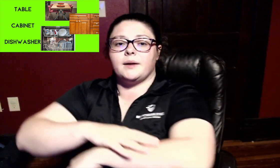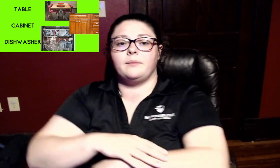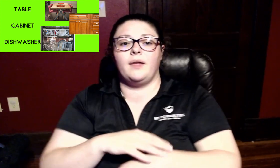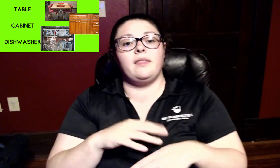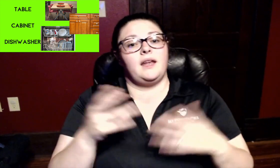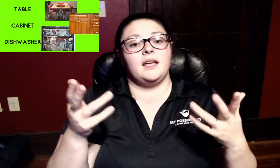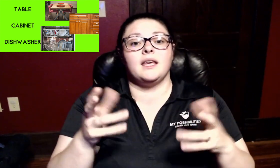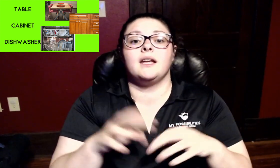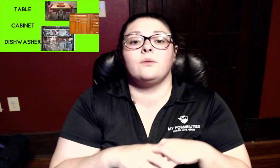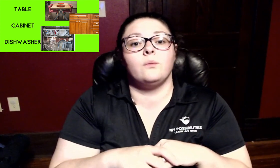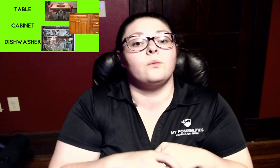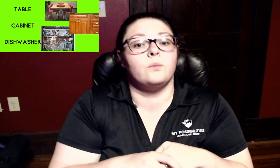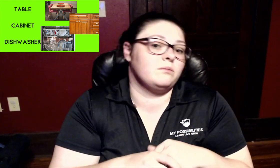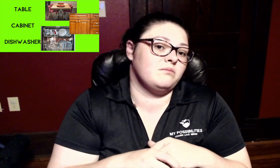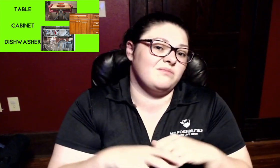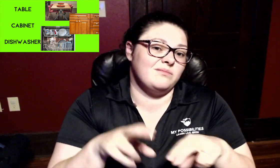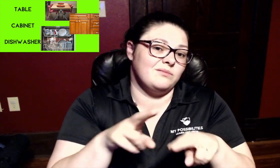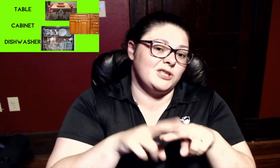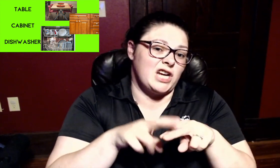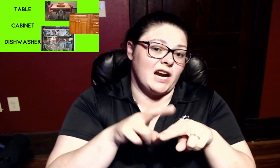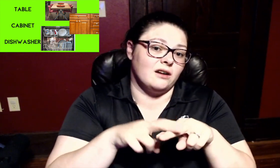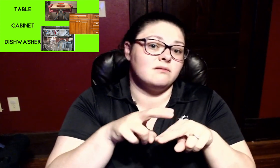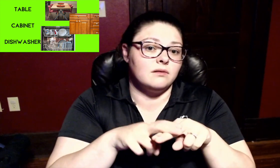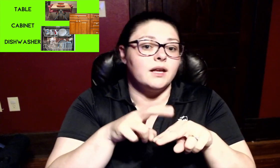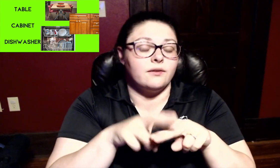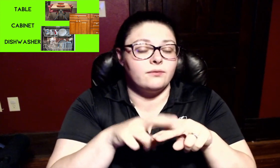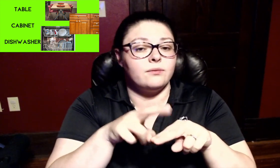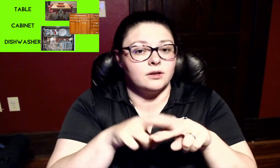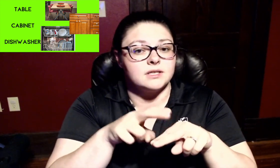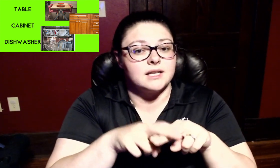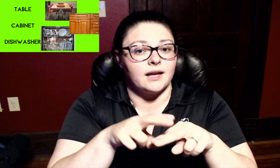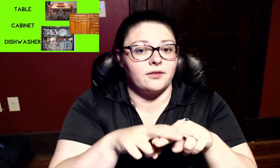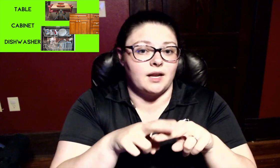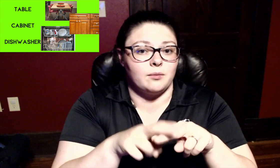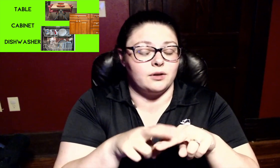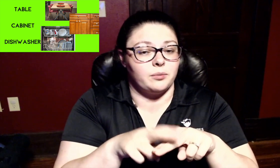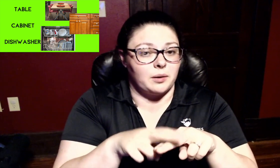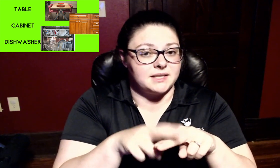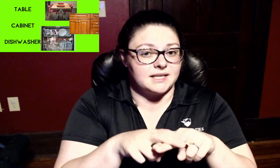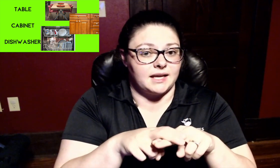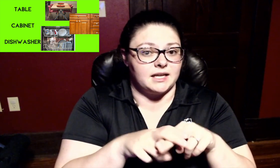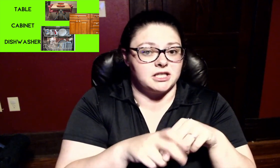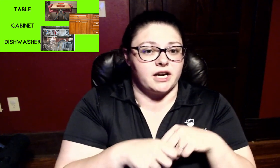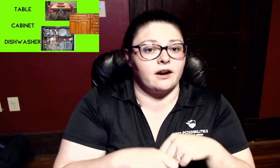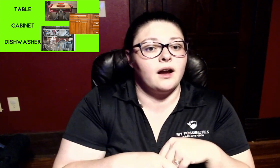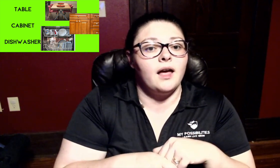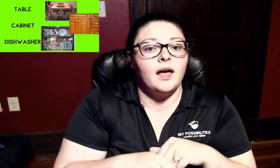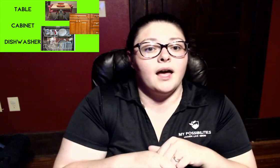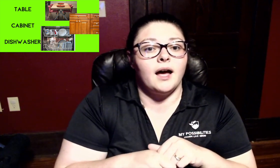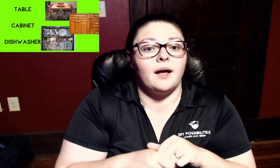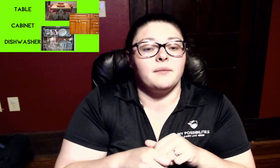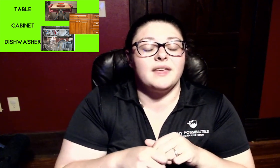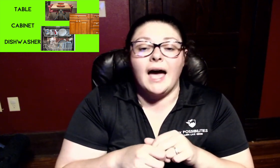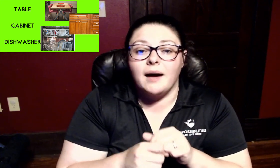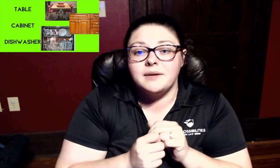And then again, chair. If you're sitting at the table, you're probably sitting in a chair.